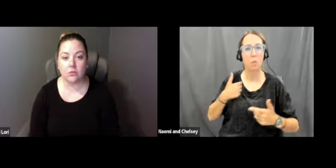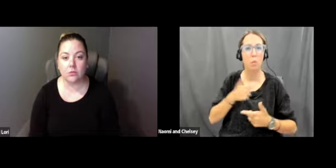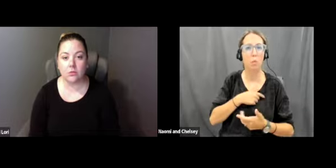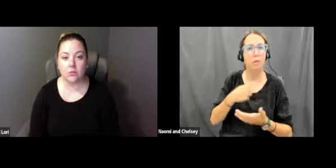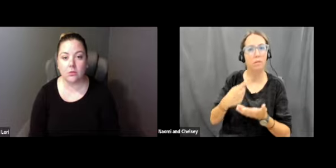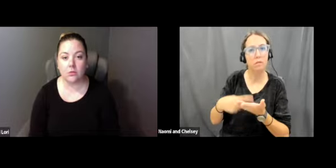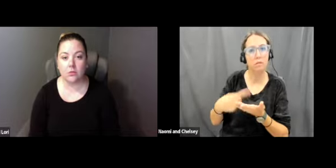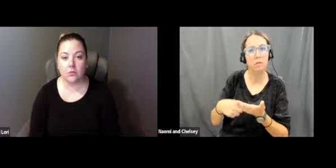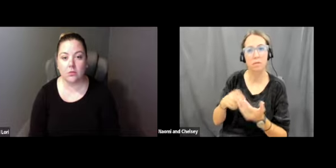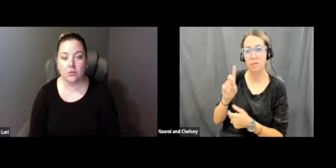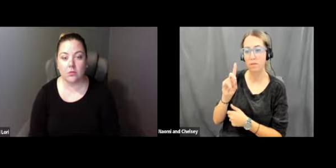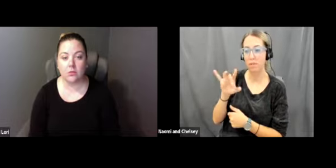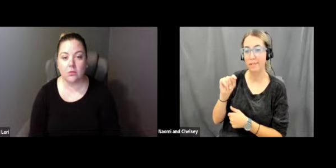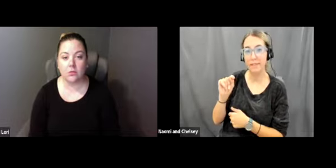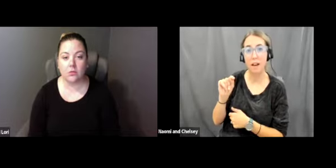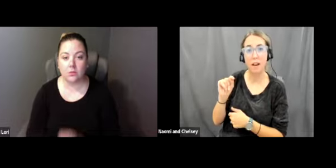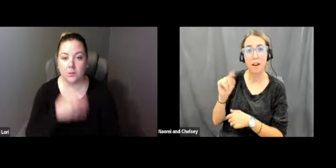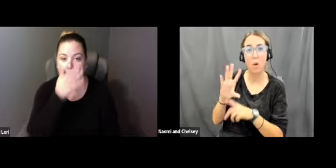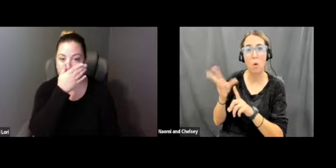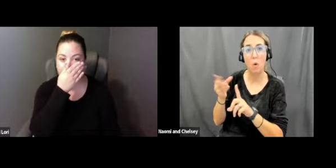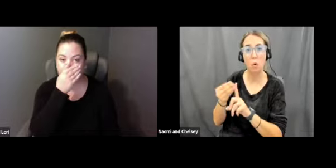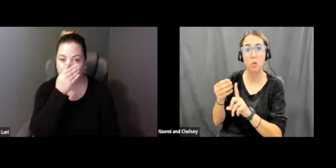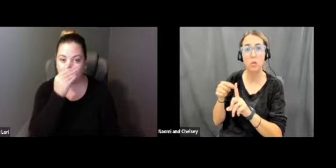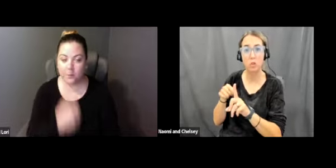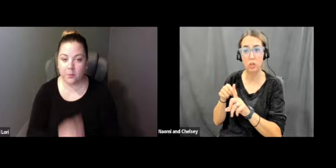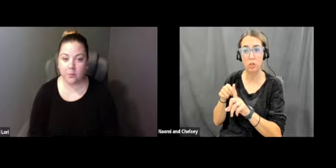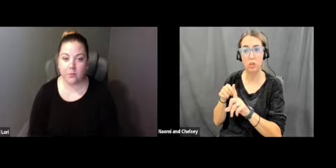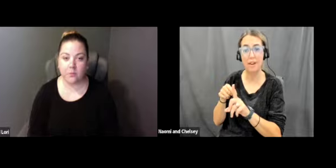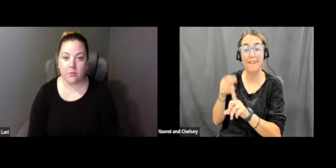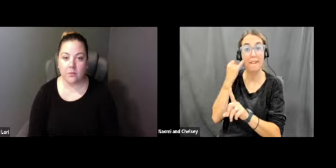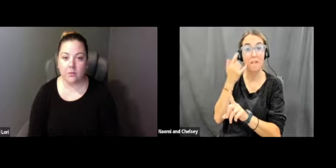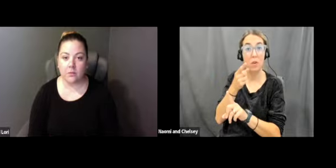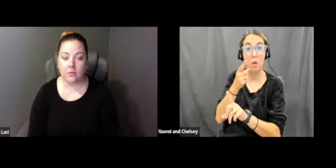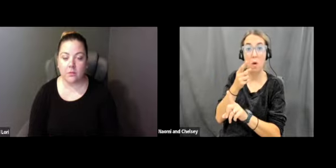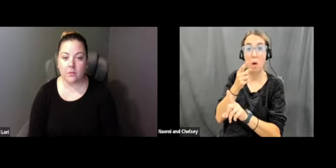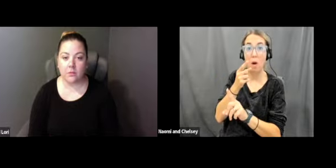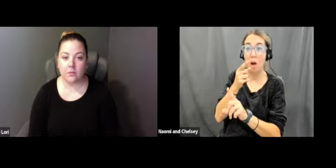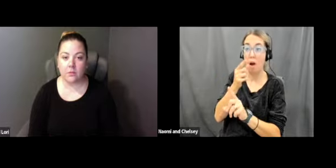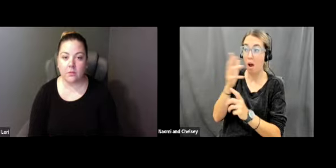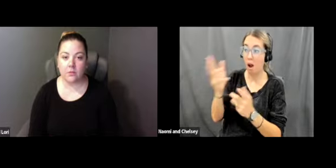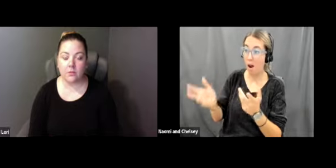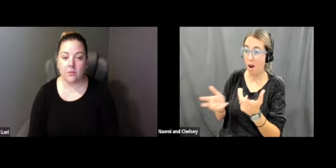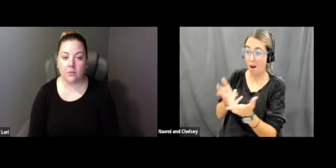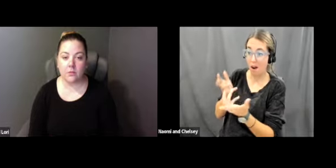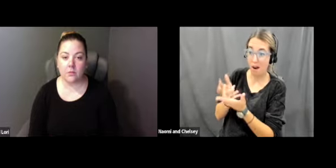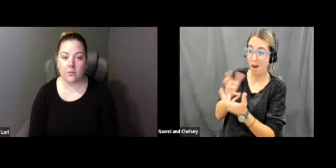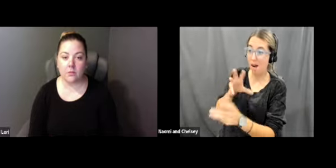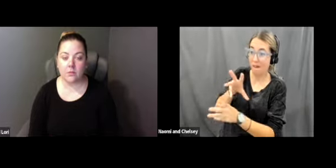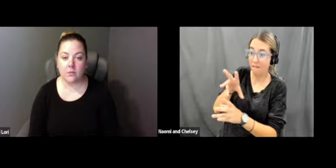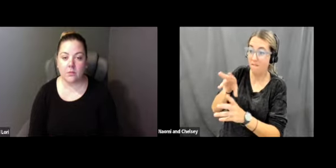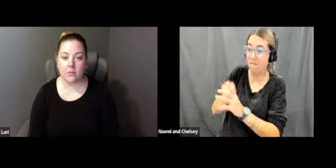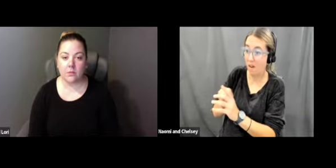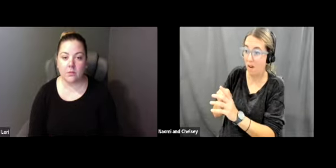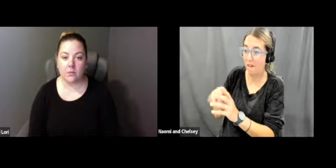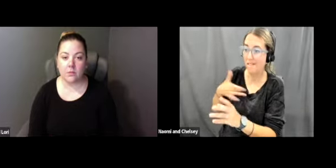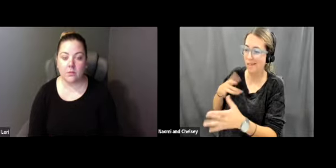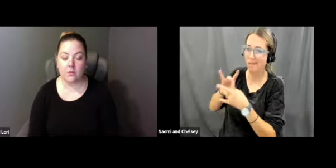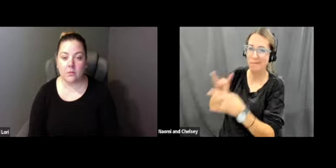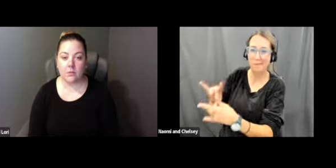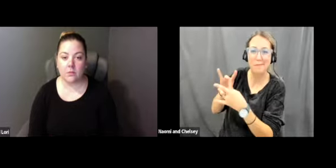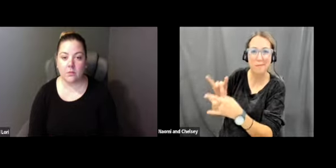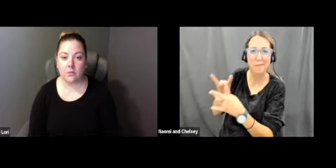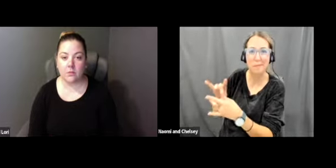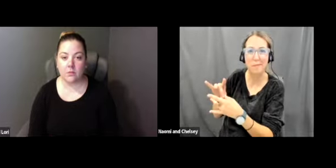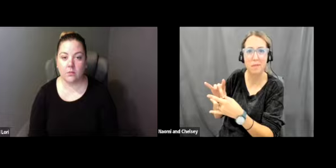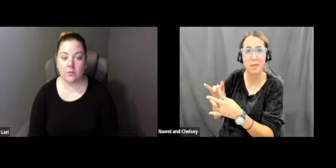culture can be a path to feeling like you belong. You're giving voice to that in a really specific way